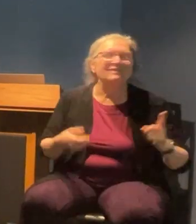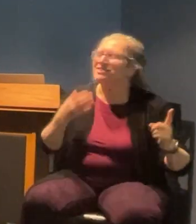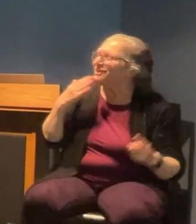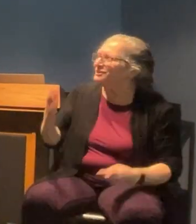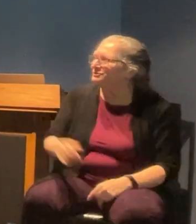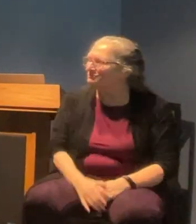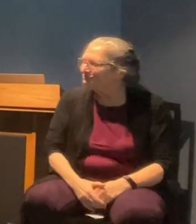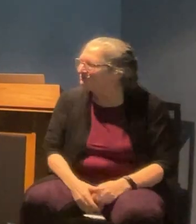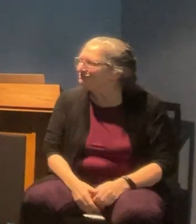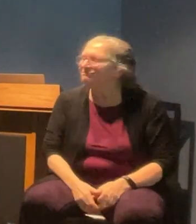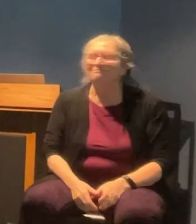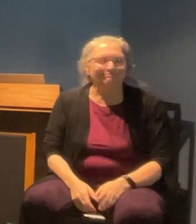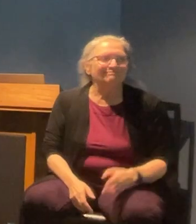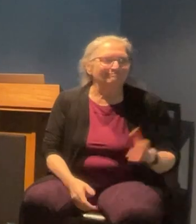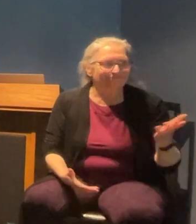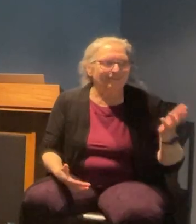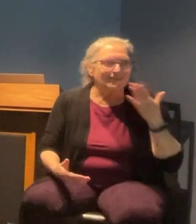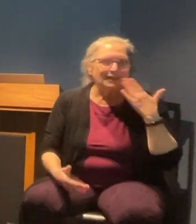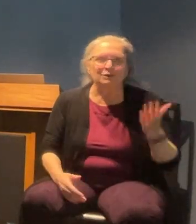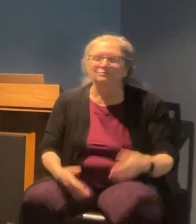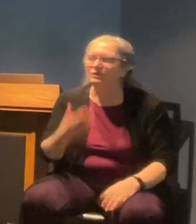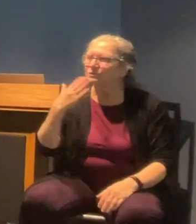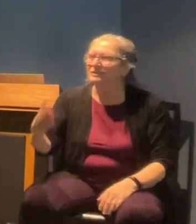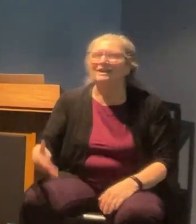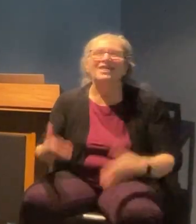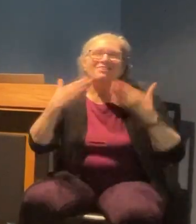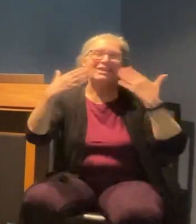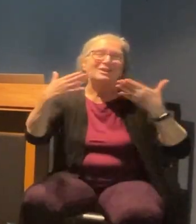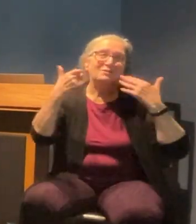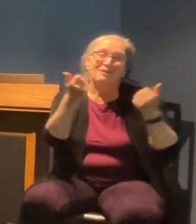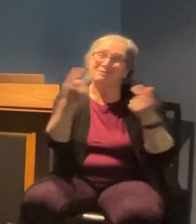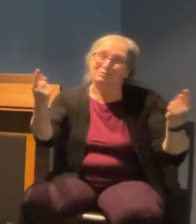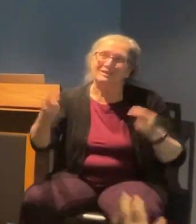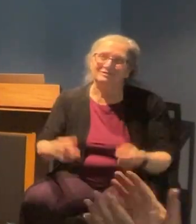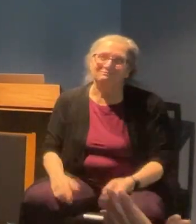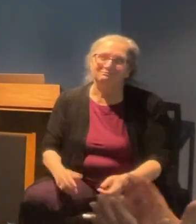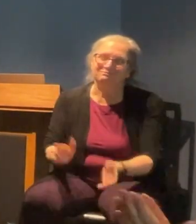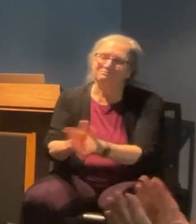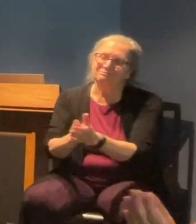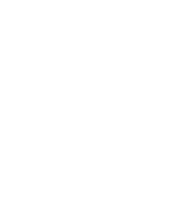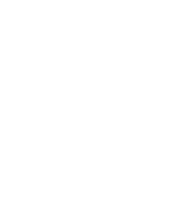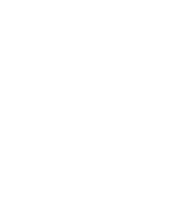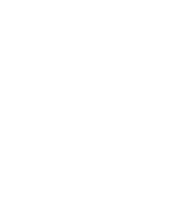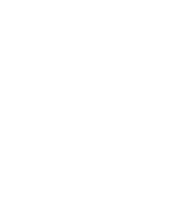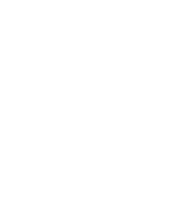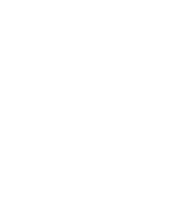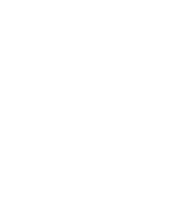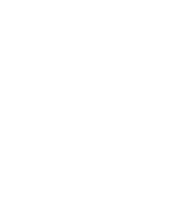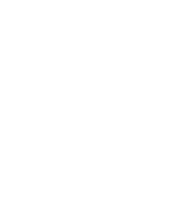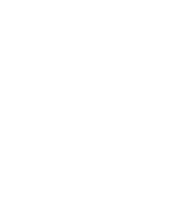you. Great question. Yep. Thank you, everyone. Thank you.